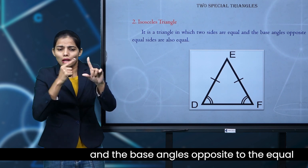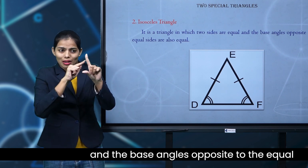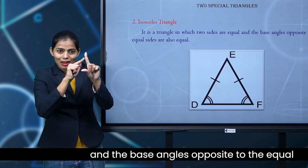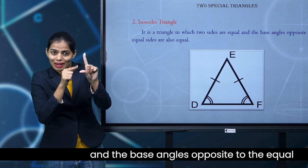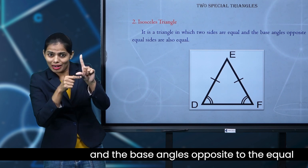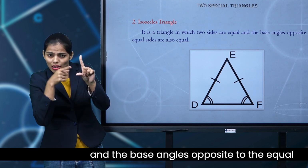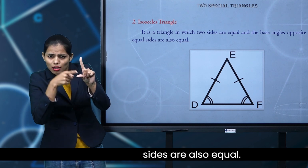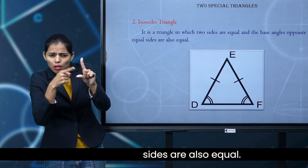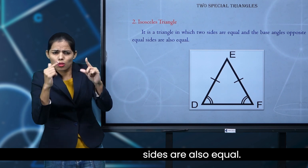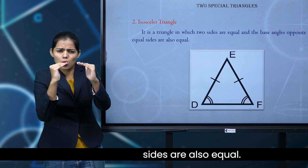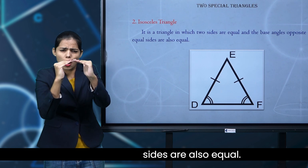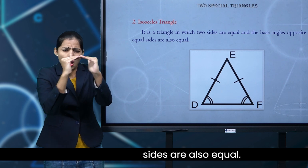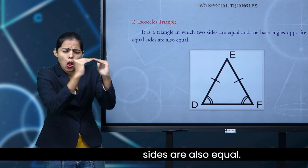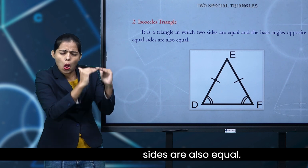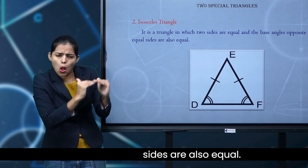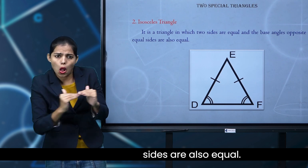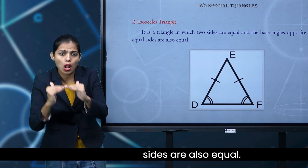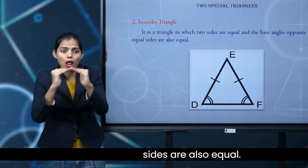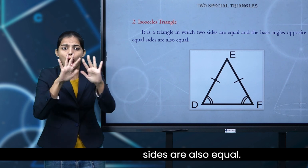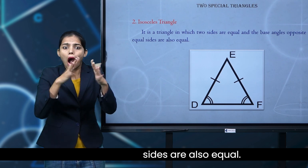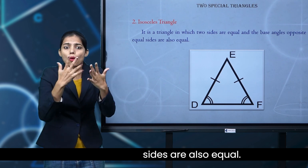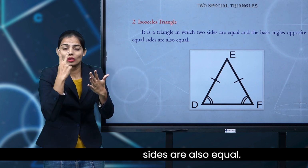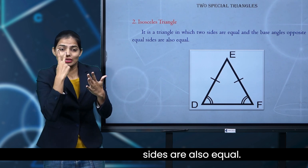to the equal sides are also equal.